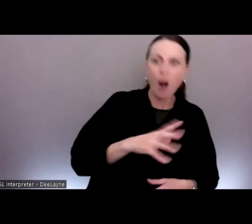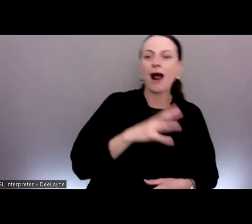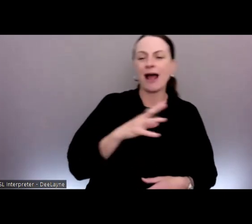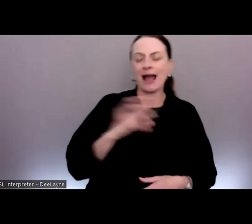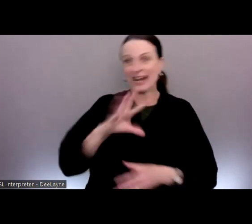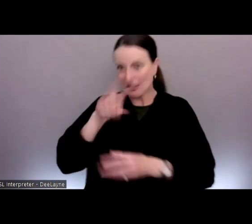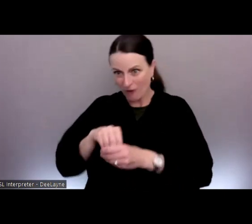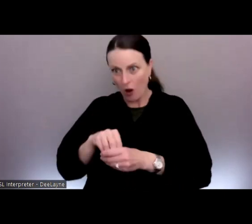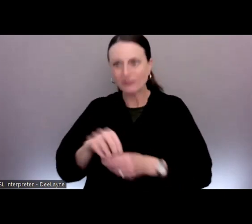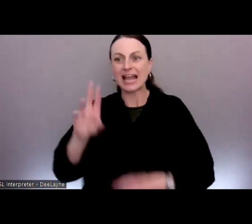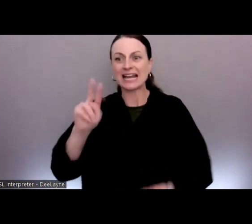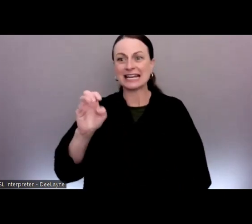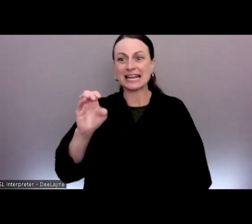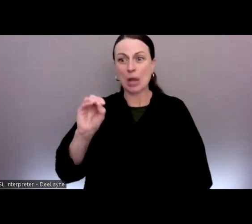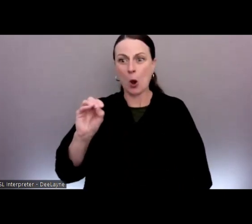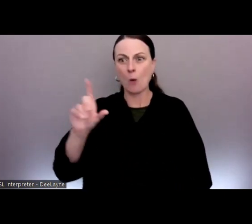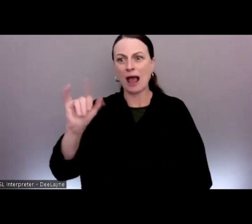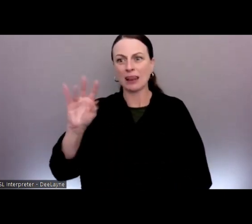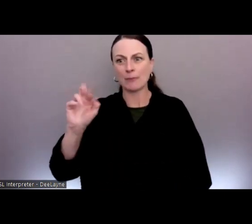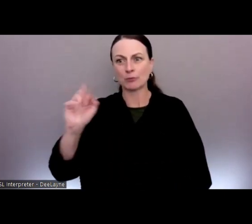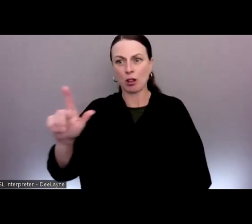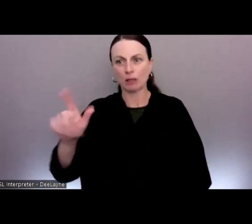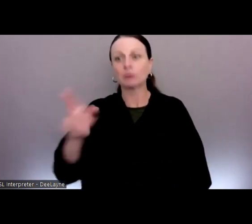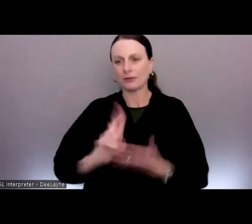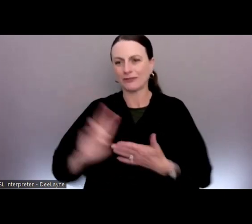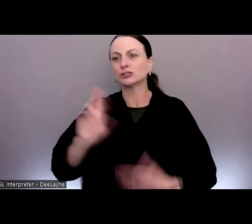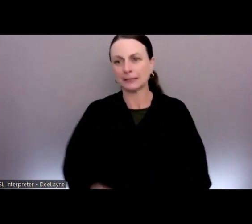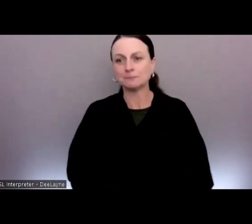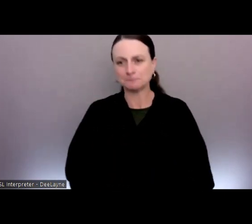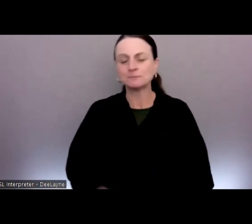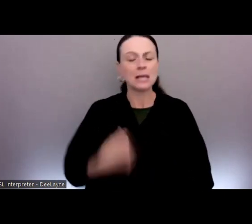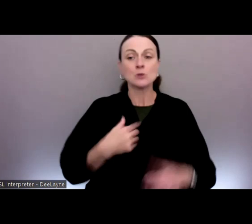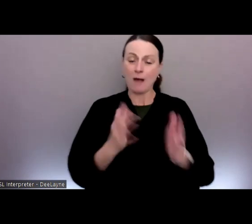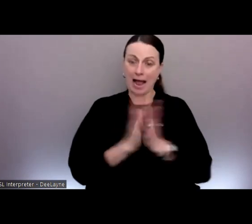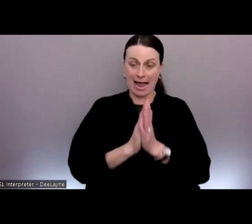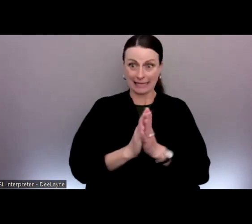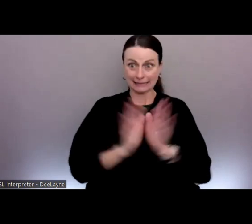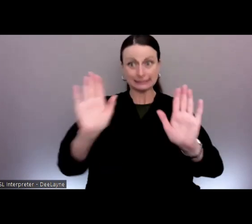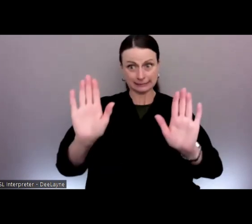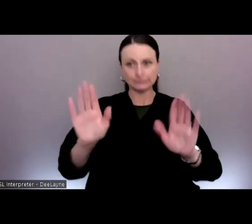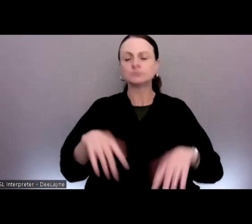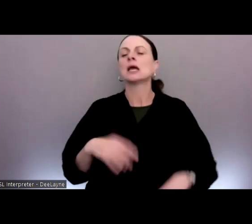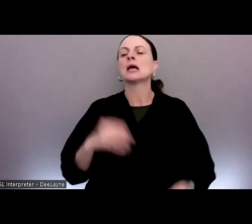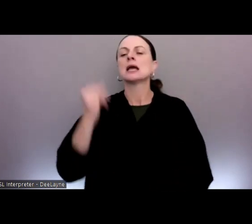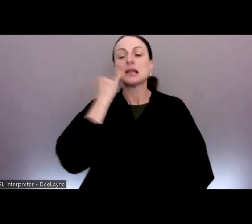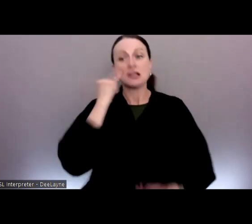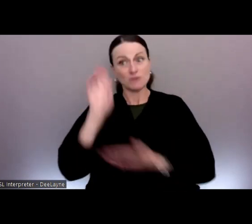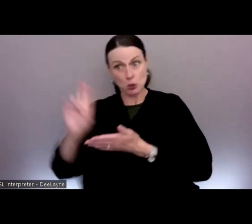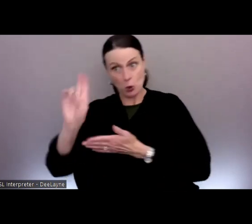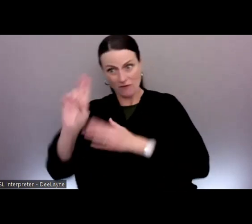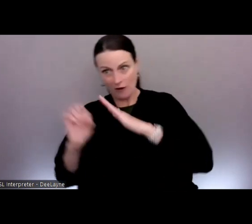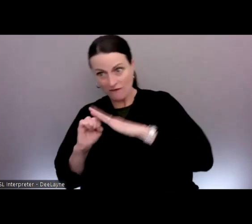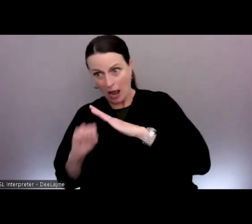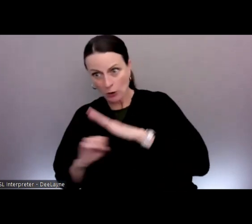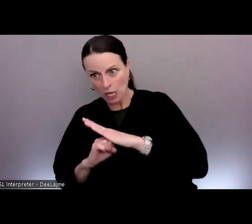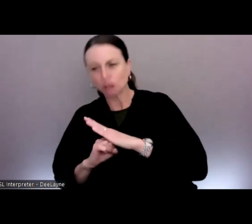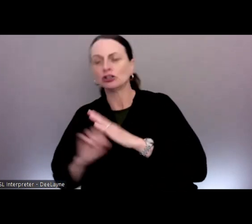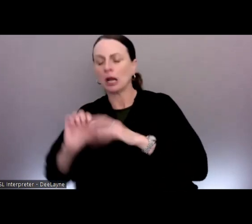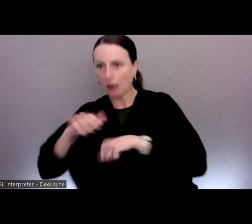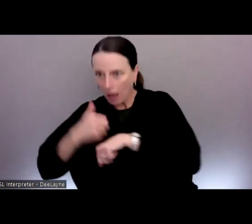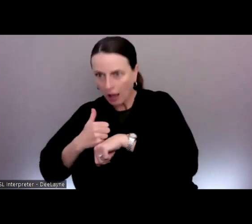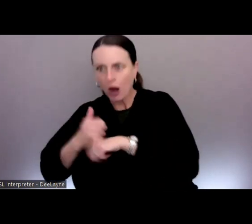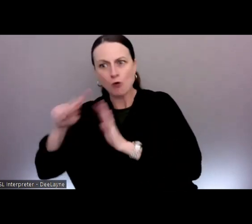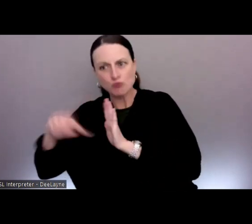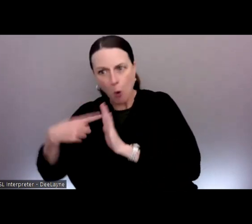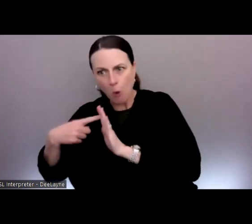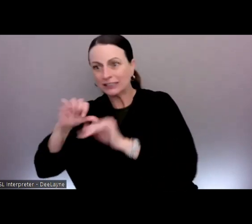university. So there I asked whether, given the university's foundations and role in society, whether or